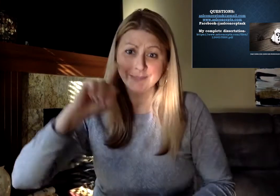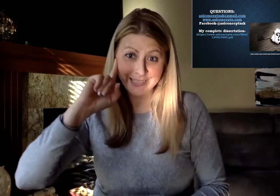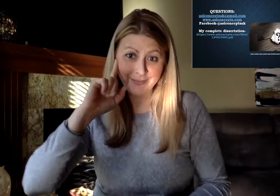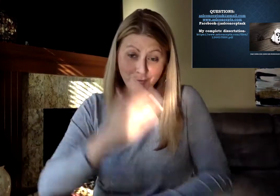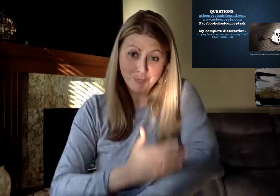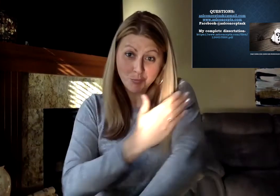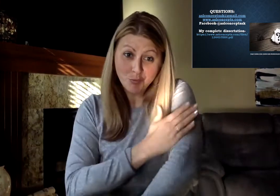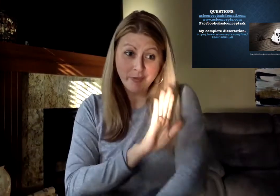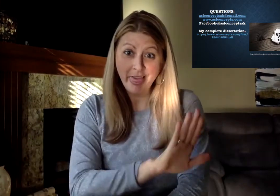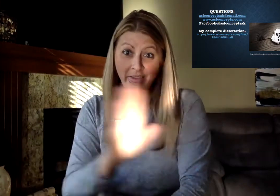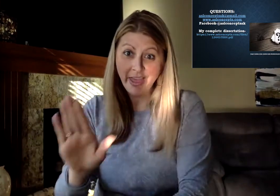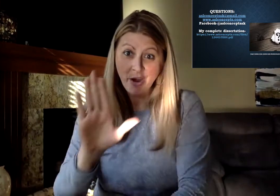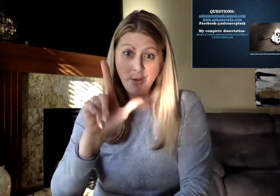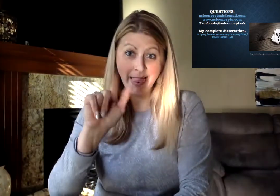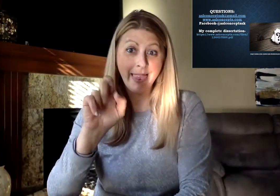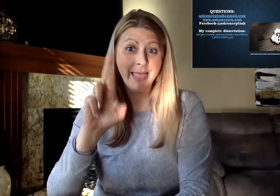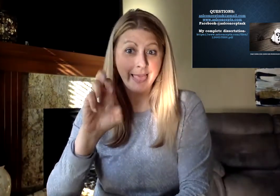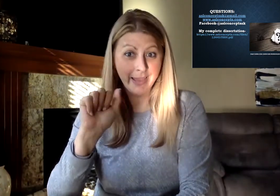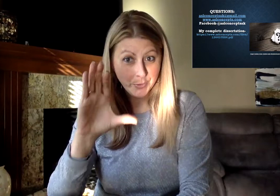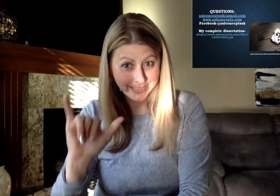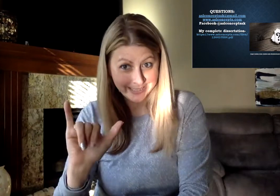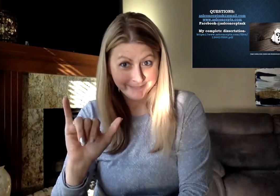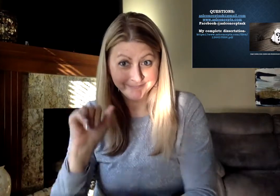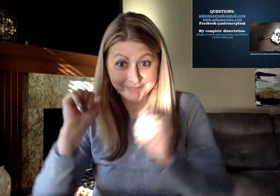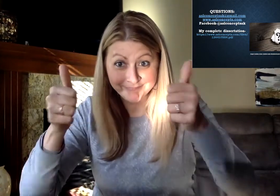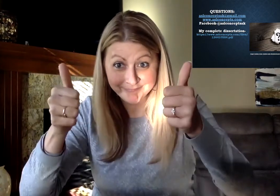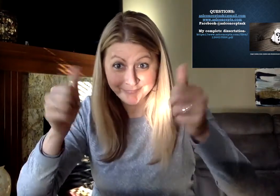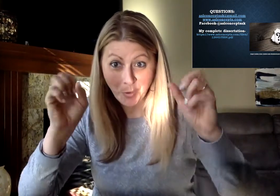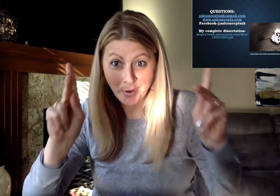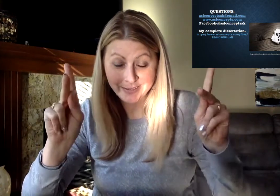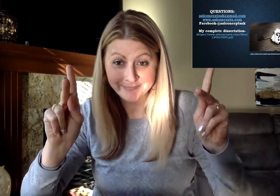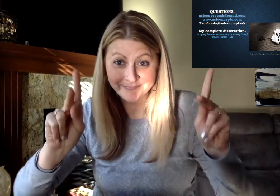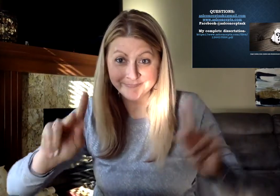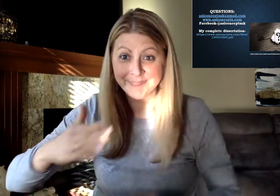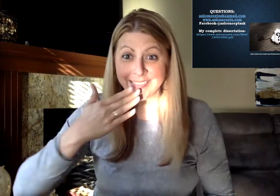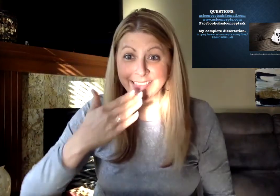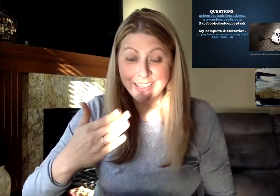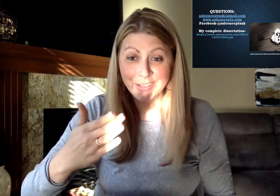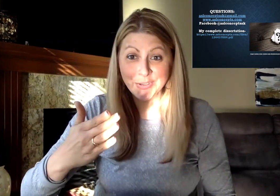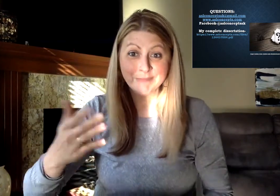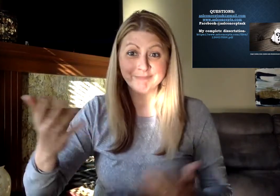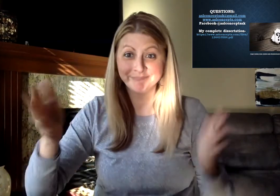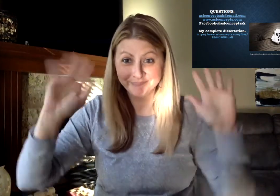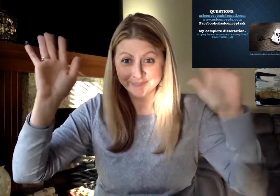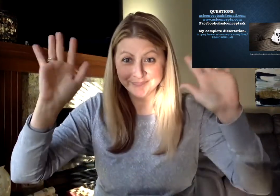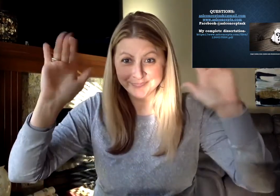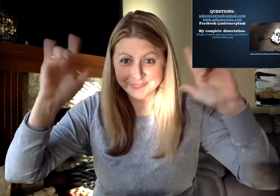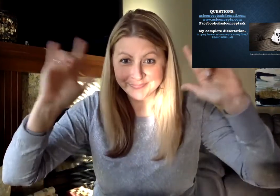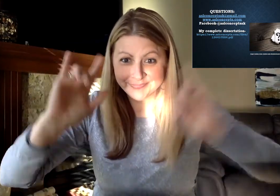to help improve ASL literacy in deaf children, okay? Thank you. Bye.